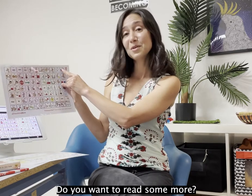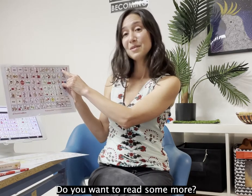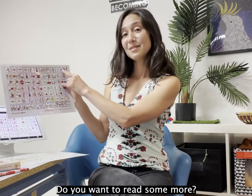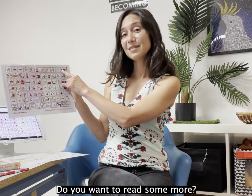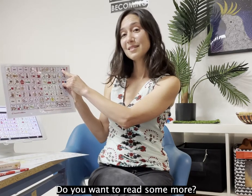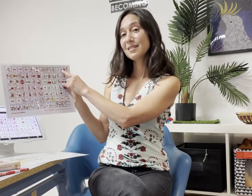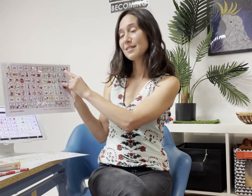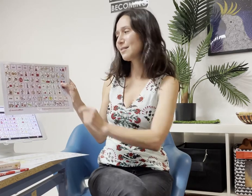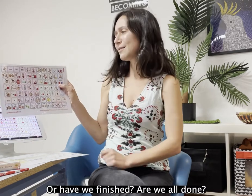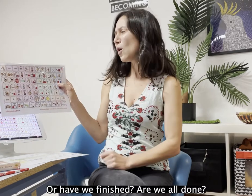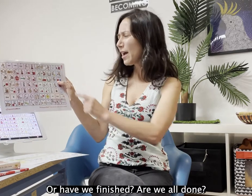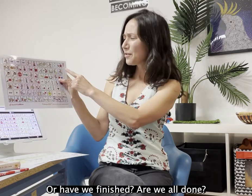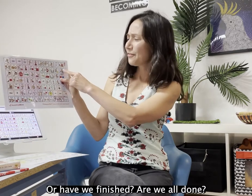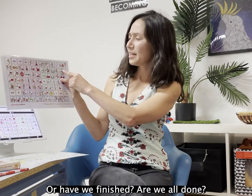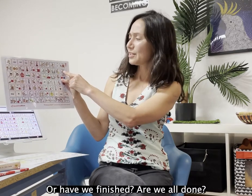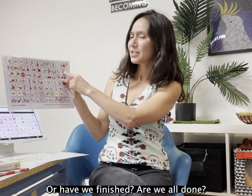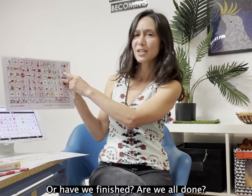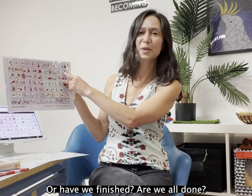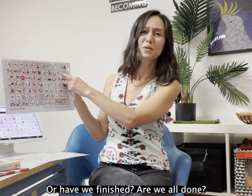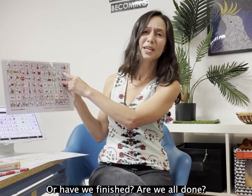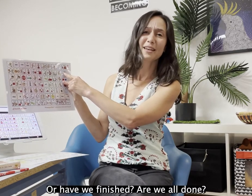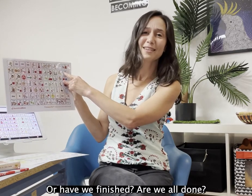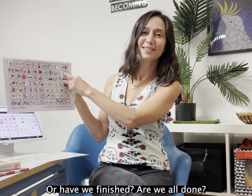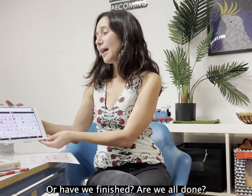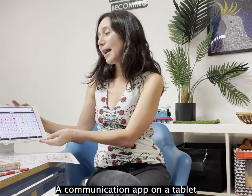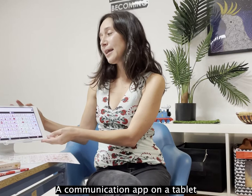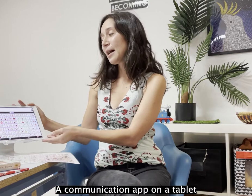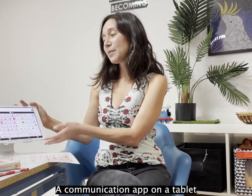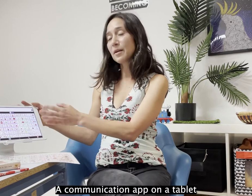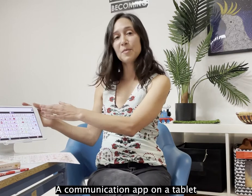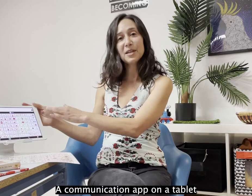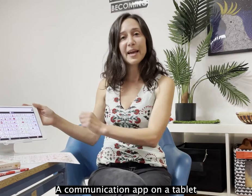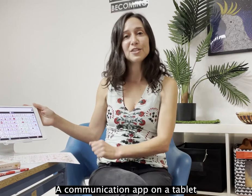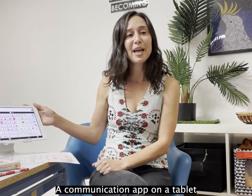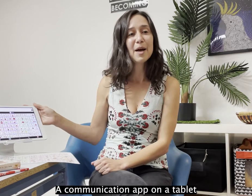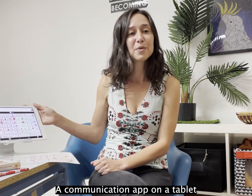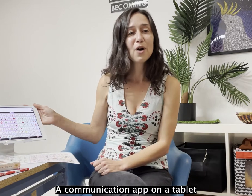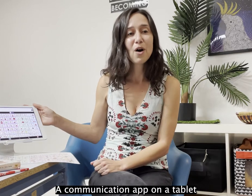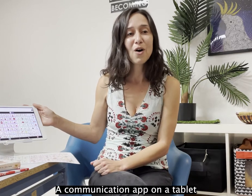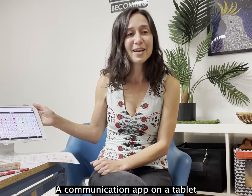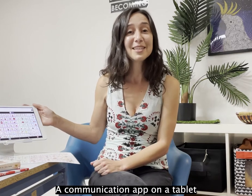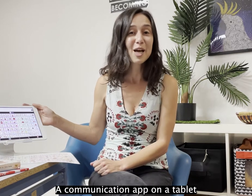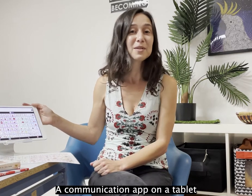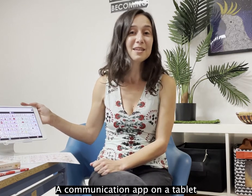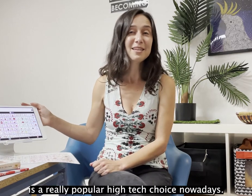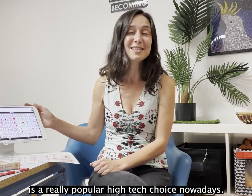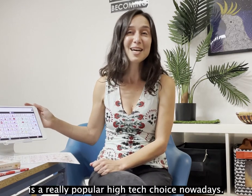more? Or have we finished? Are we all done? A communication app on a tablet is a